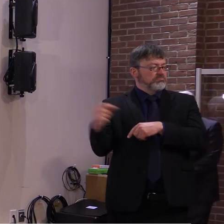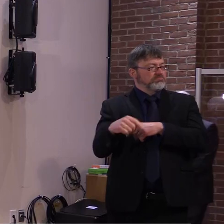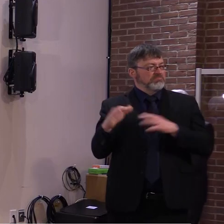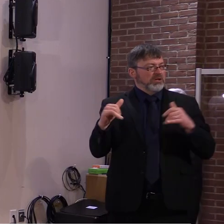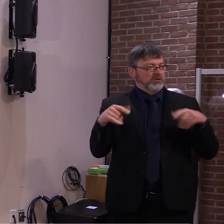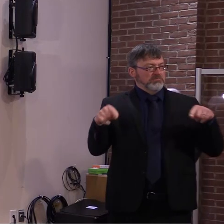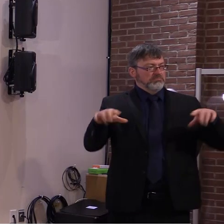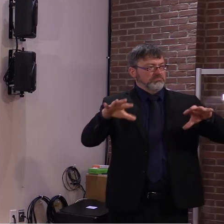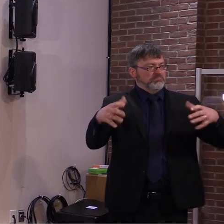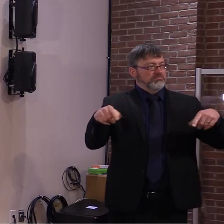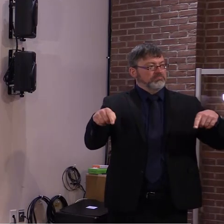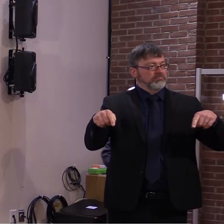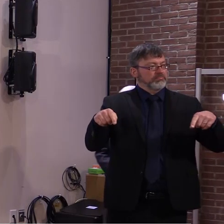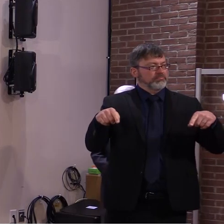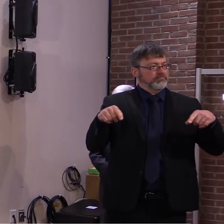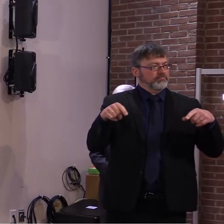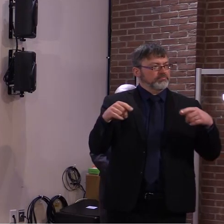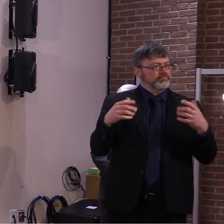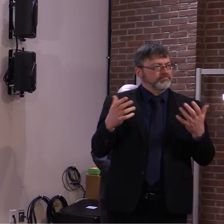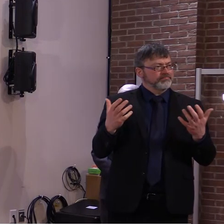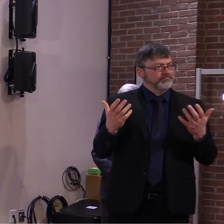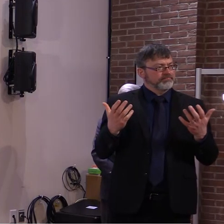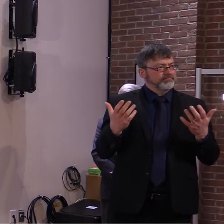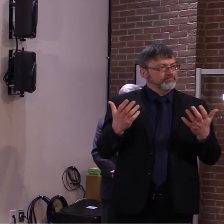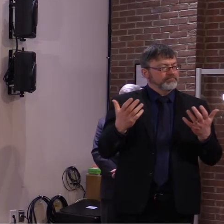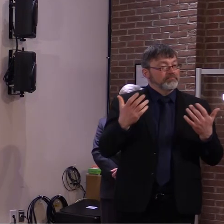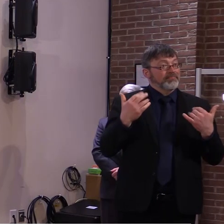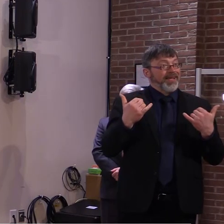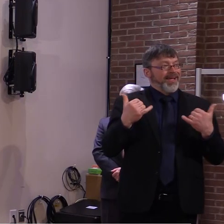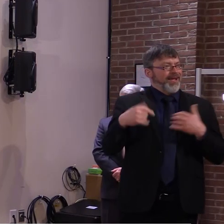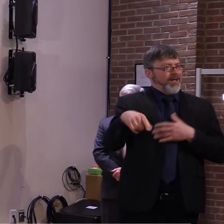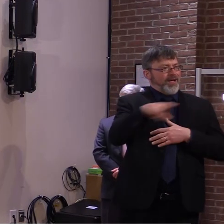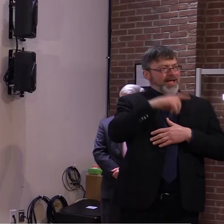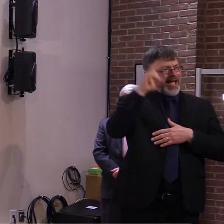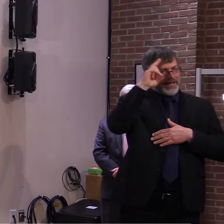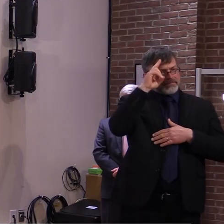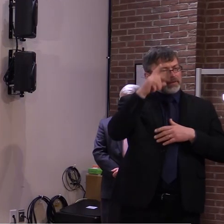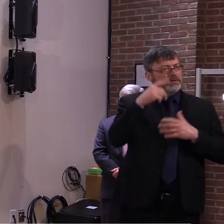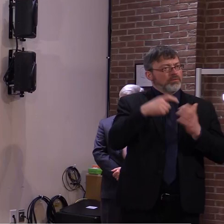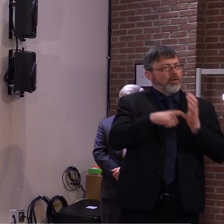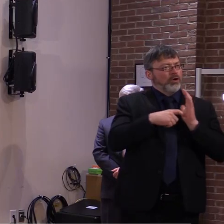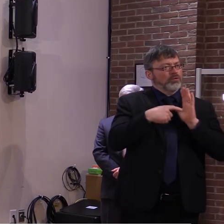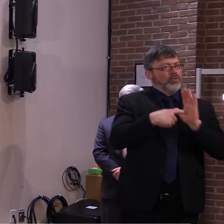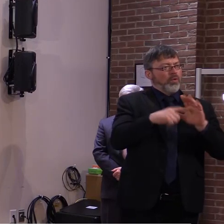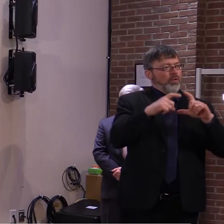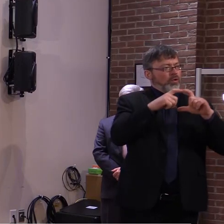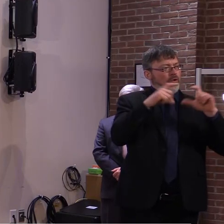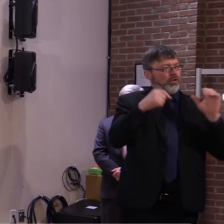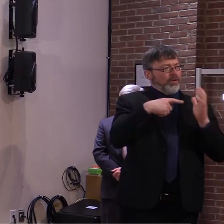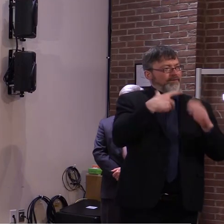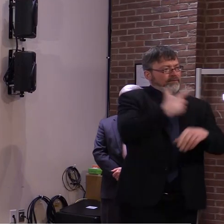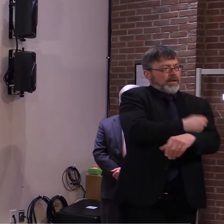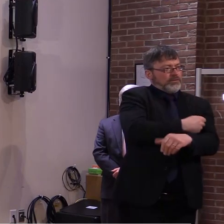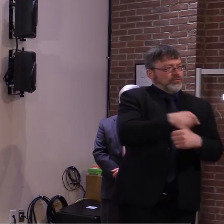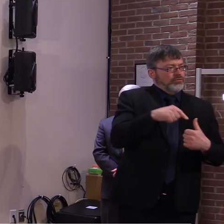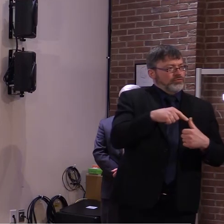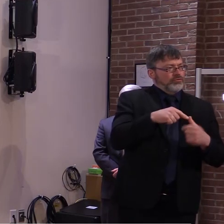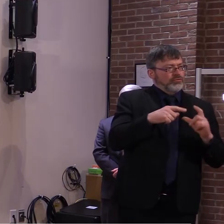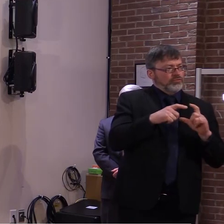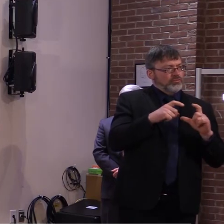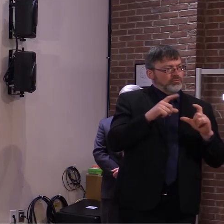vaccination. I received a message from a reader who is very